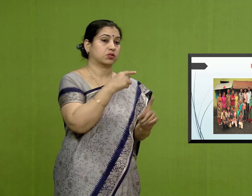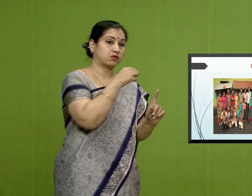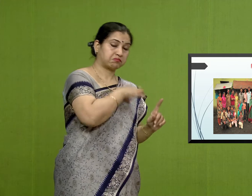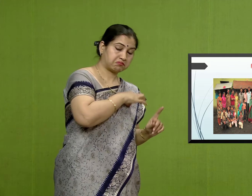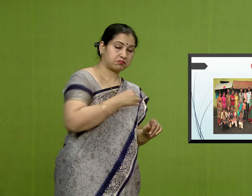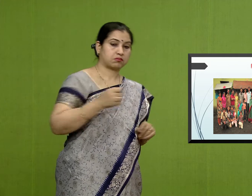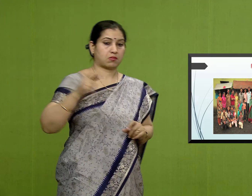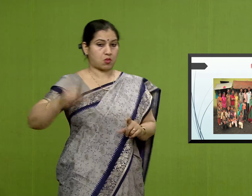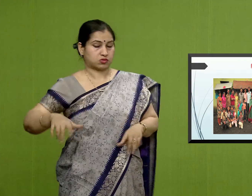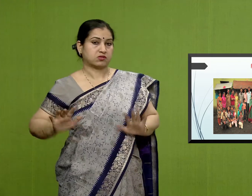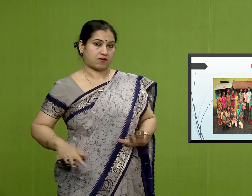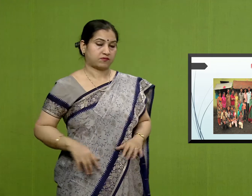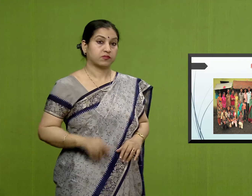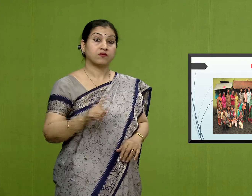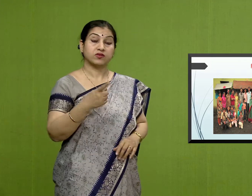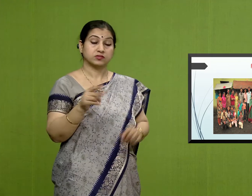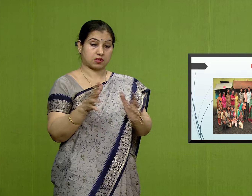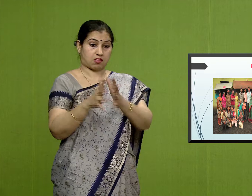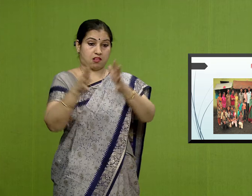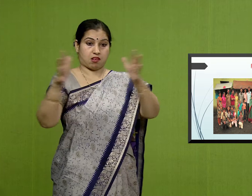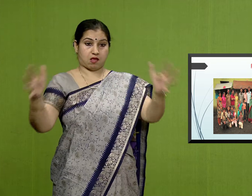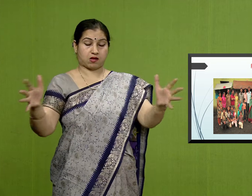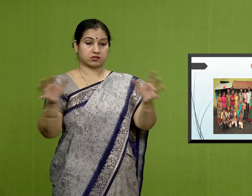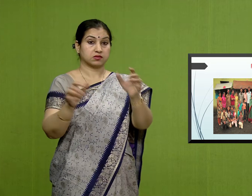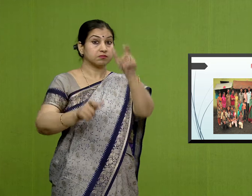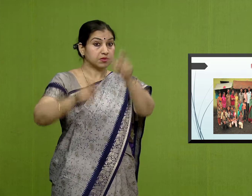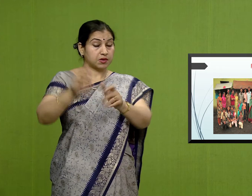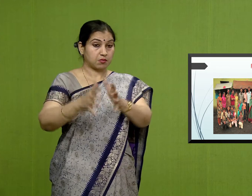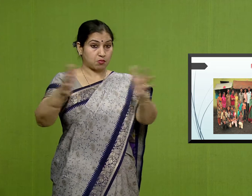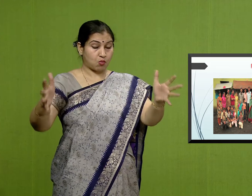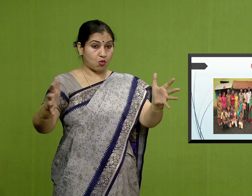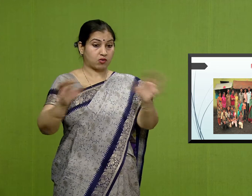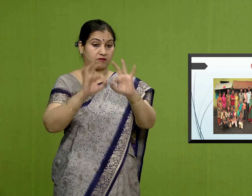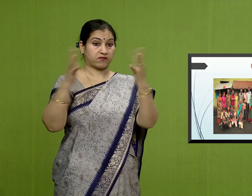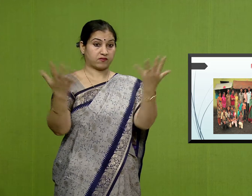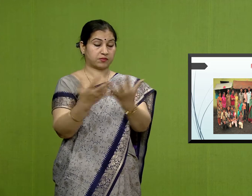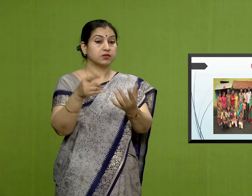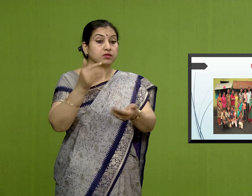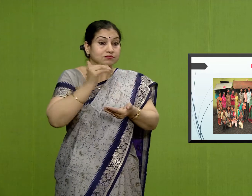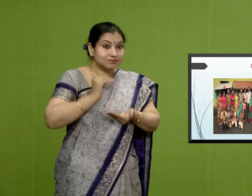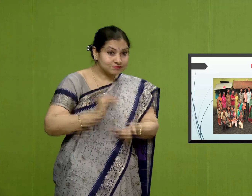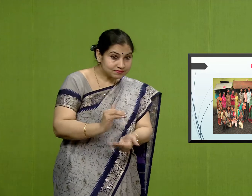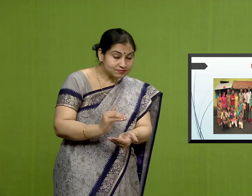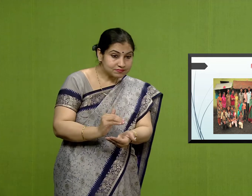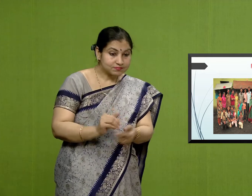Large families. When children are born one after the